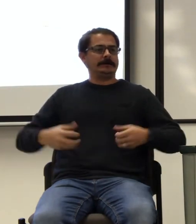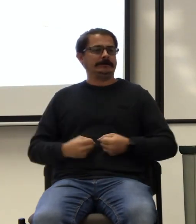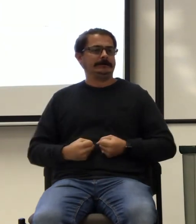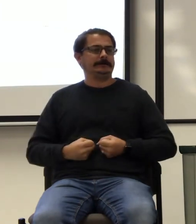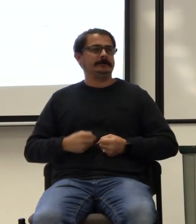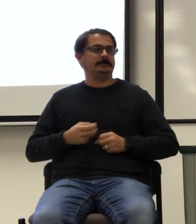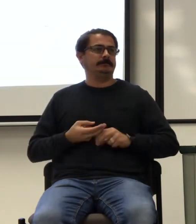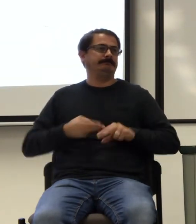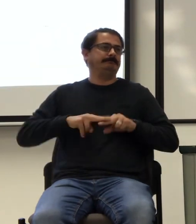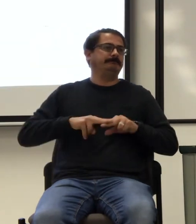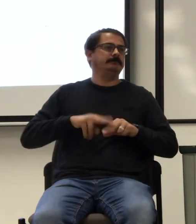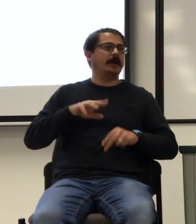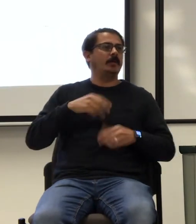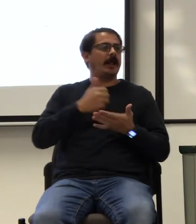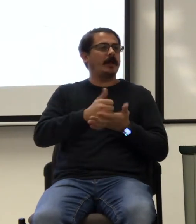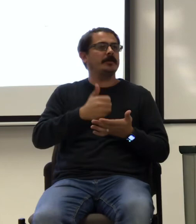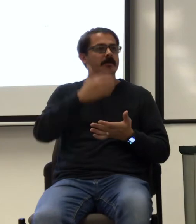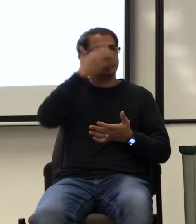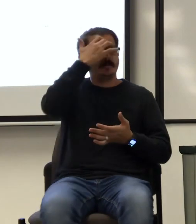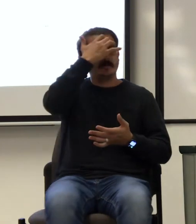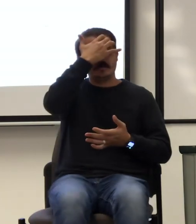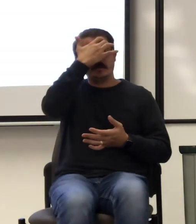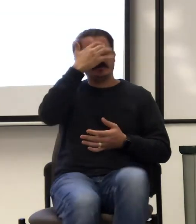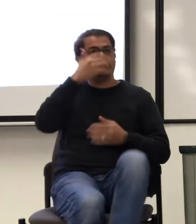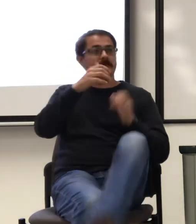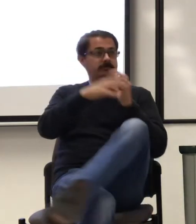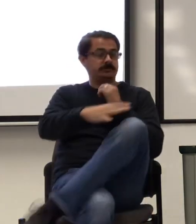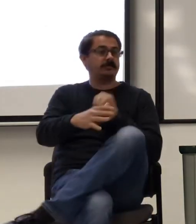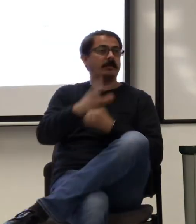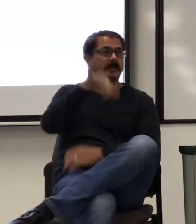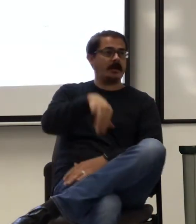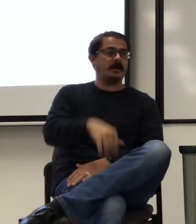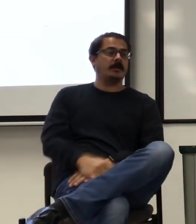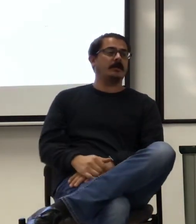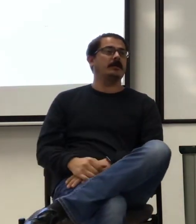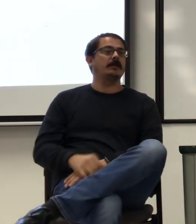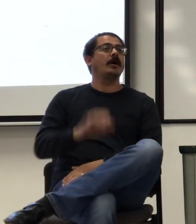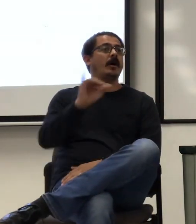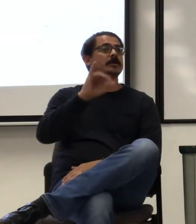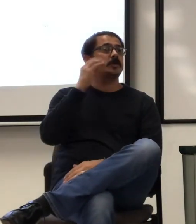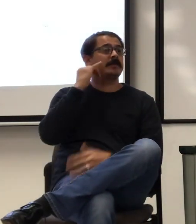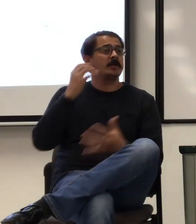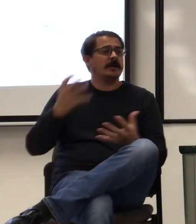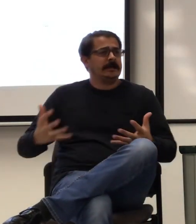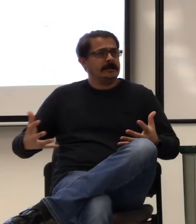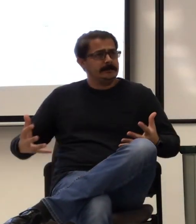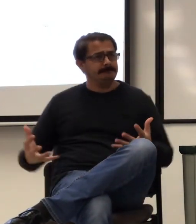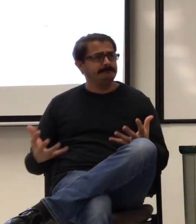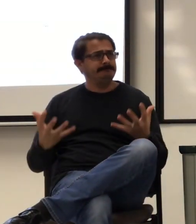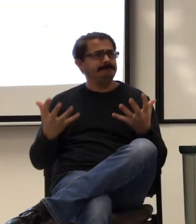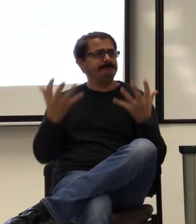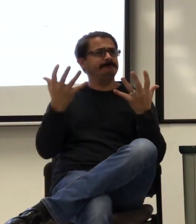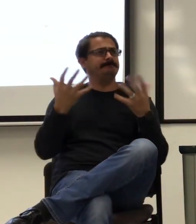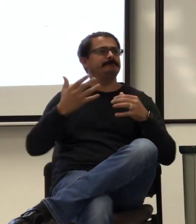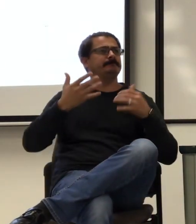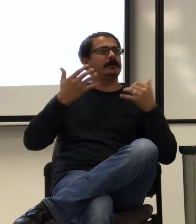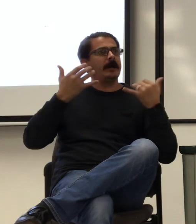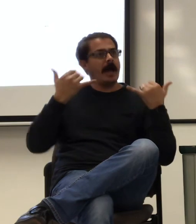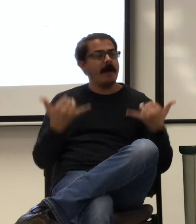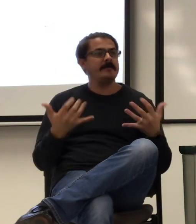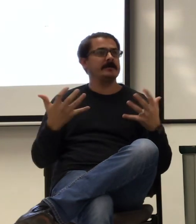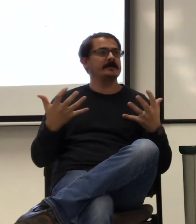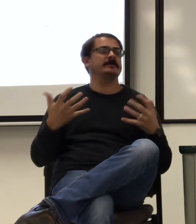you, go number 2, empty the rectum. But also when you lift heavy loads, it kind of like splints the